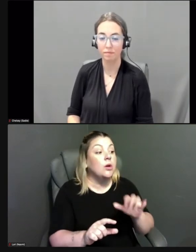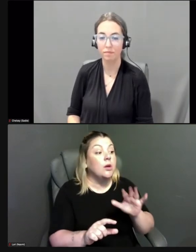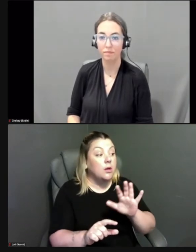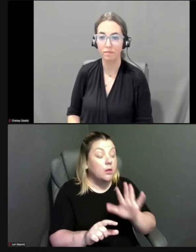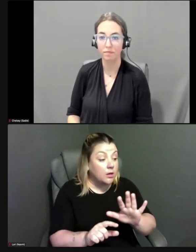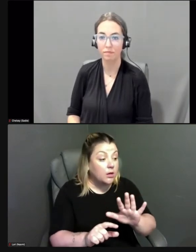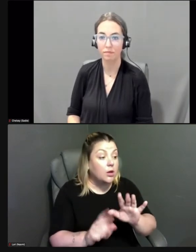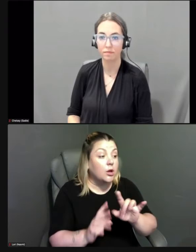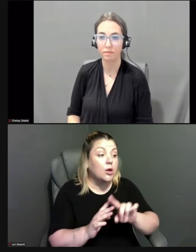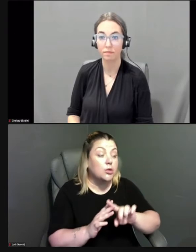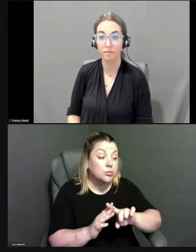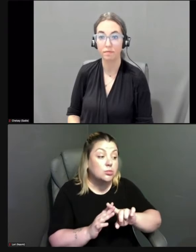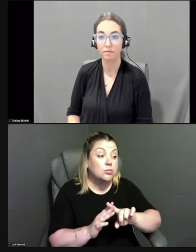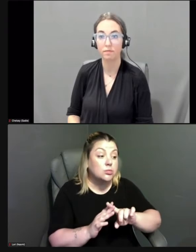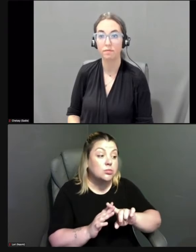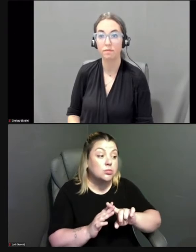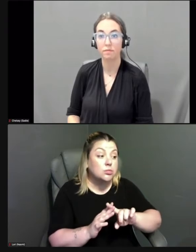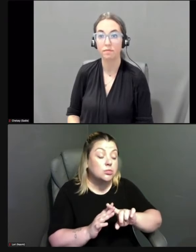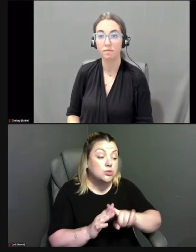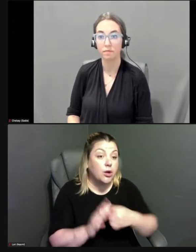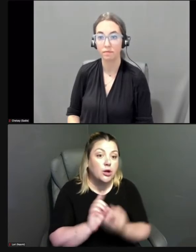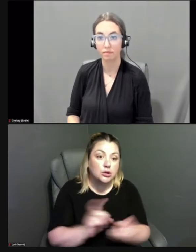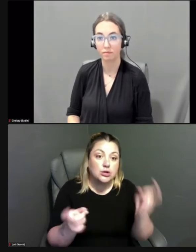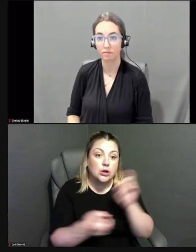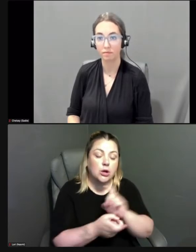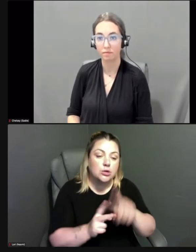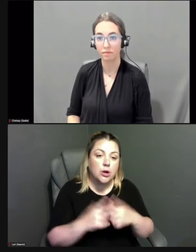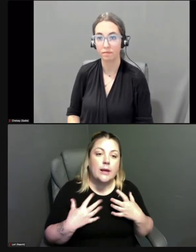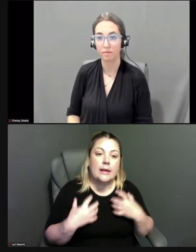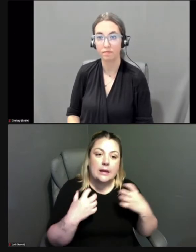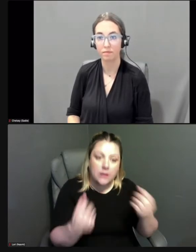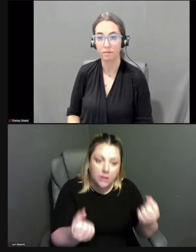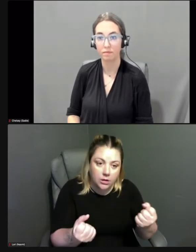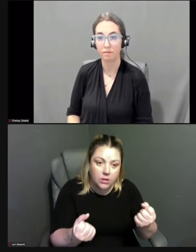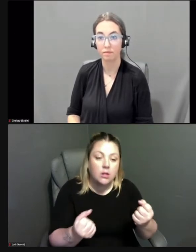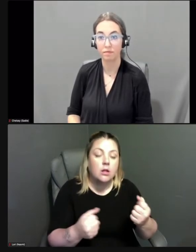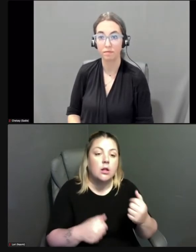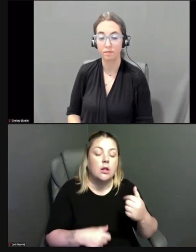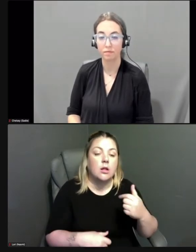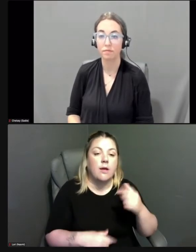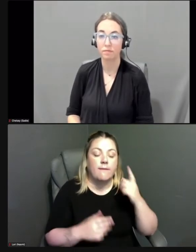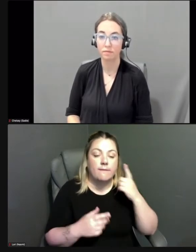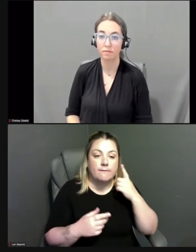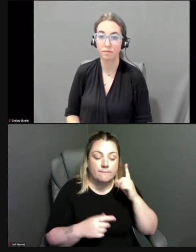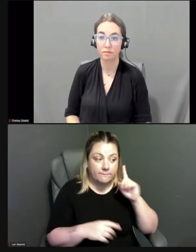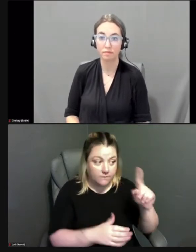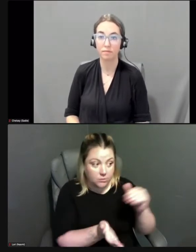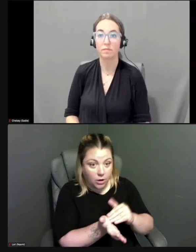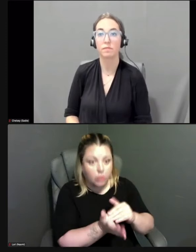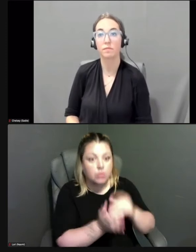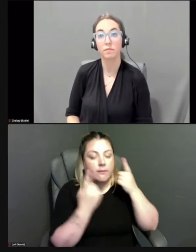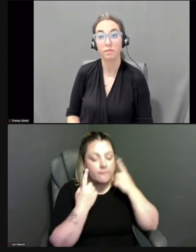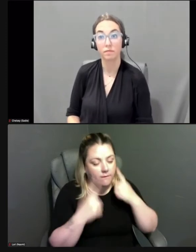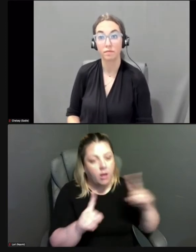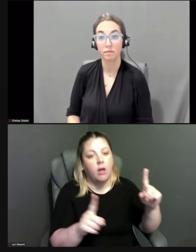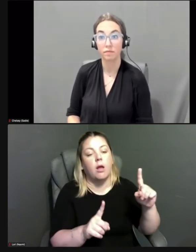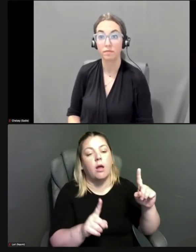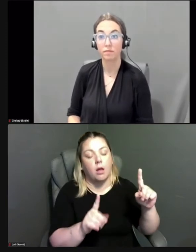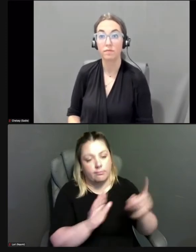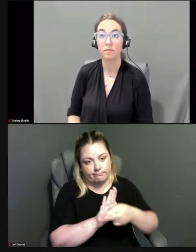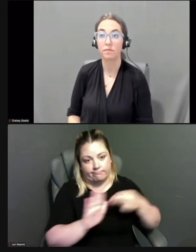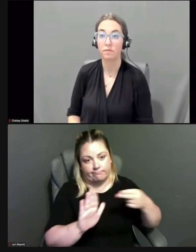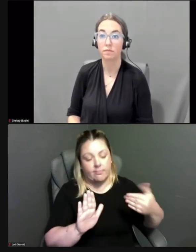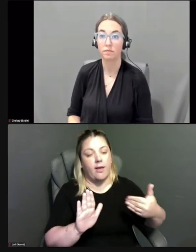started to heal and turn around when I eventually got diagnosed with an anxiety disorder and bipolar